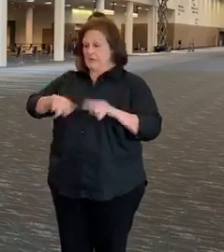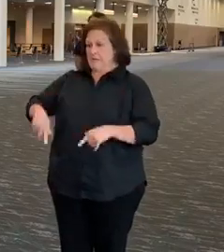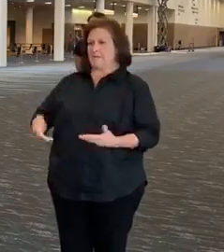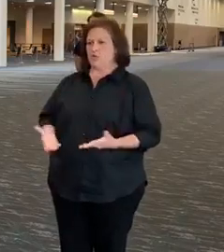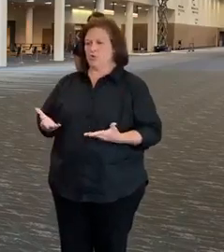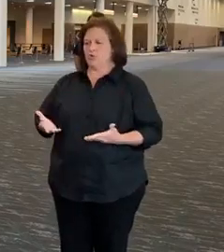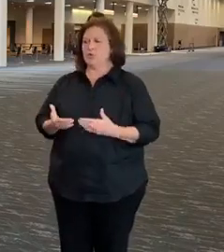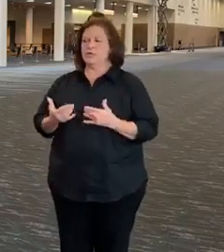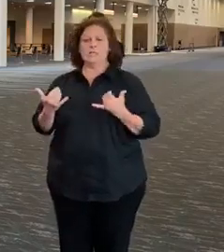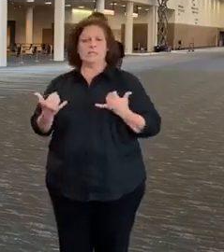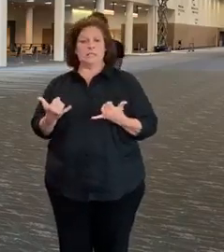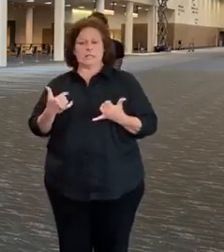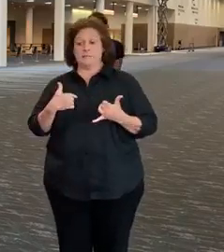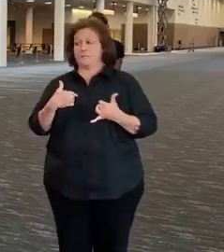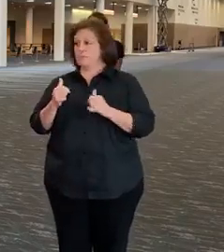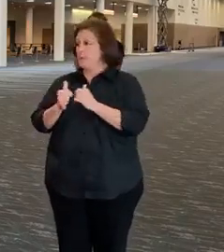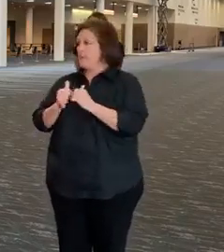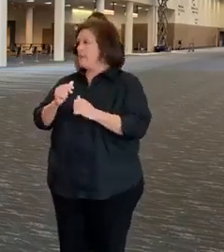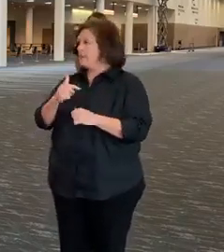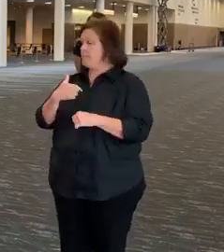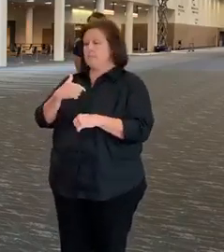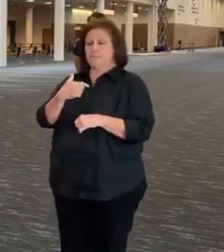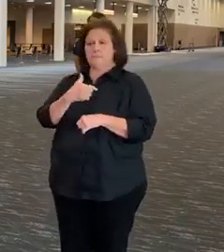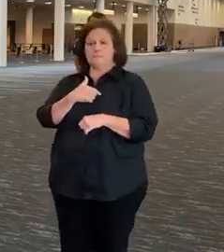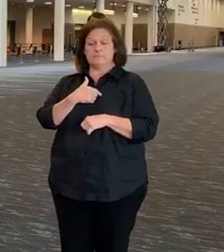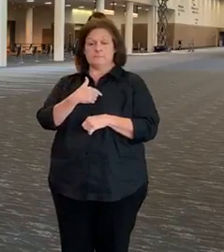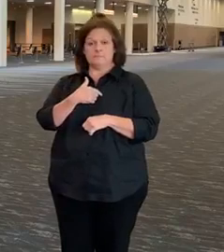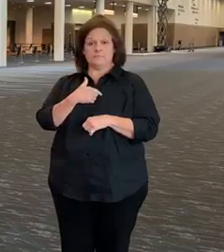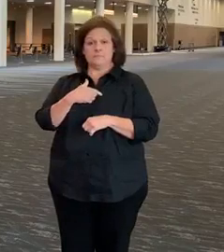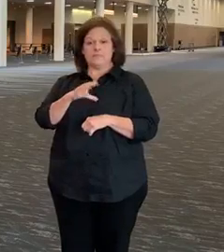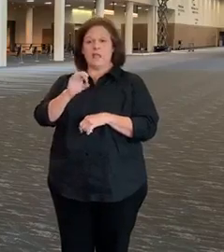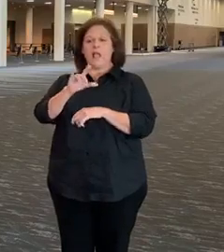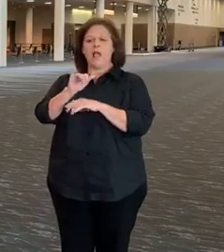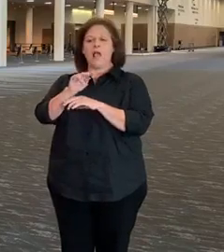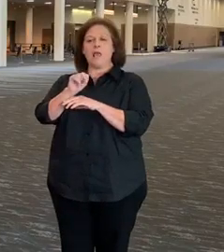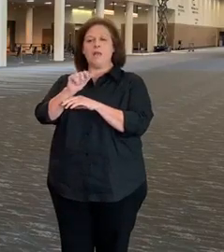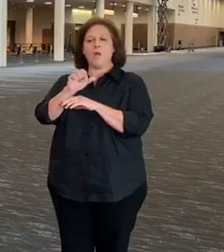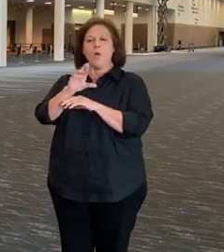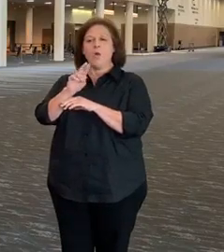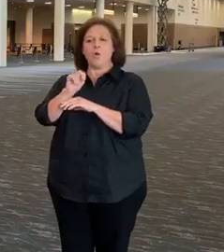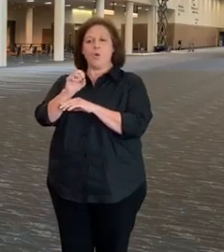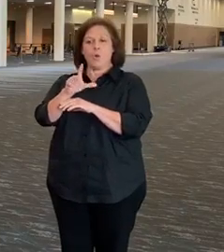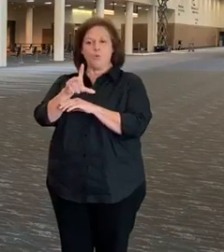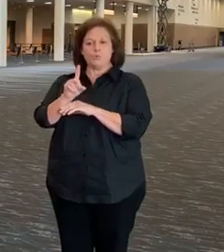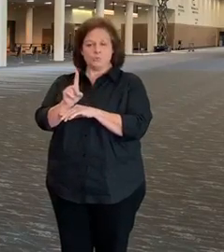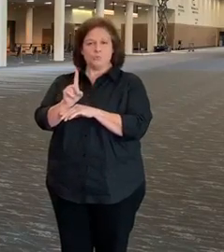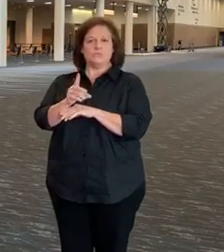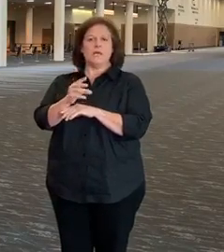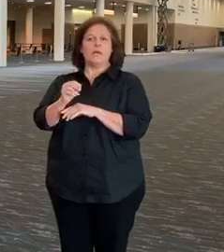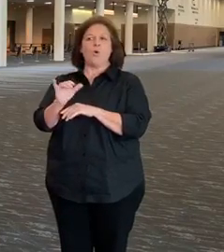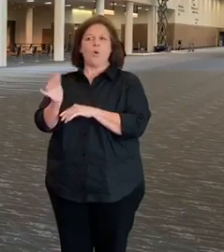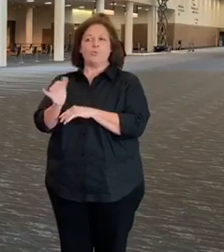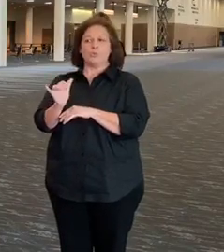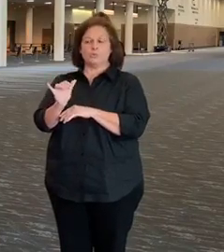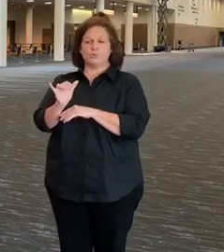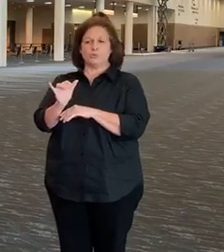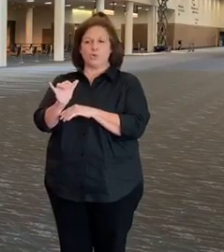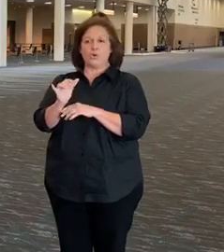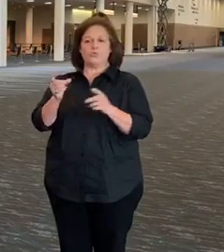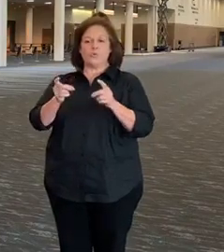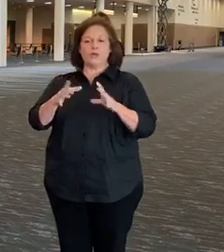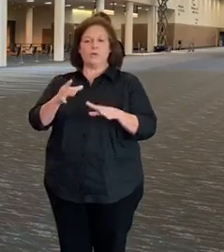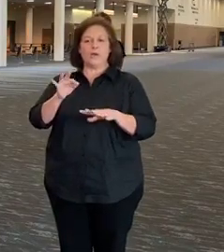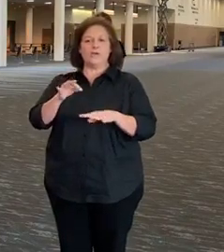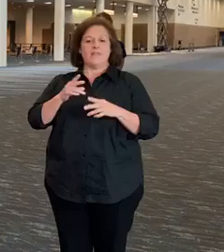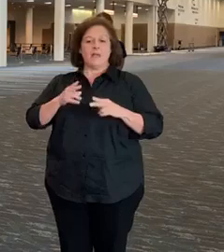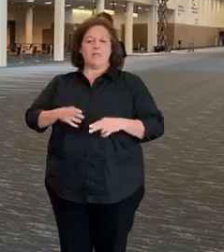I'm joined this afternoon by our Director of Homeland Security, Mr. Colin Arnold. In addition, here with us is our